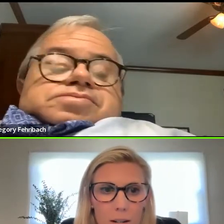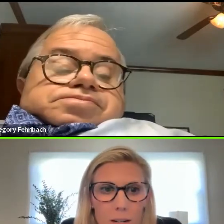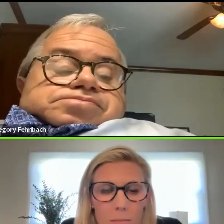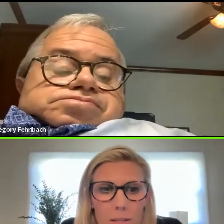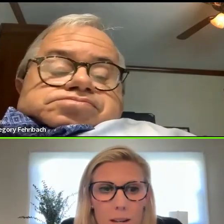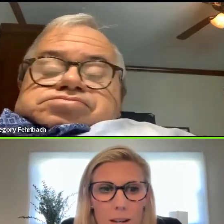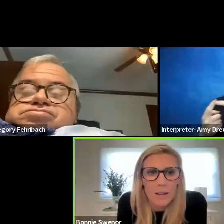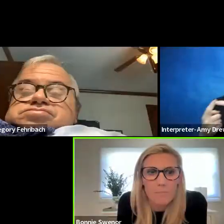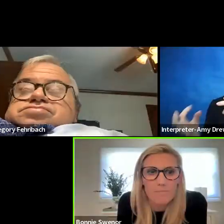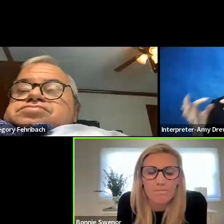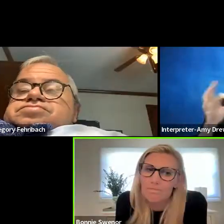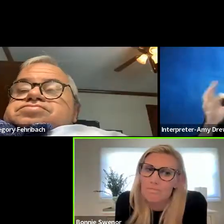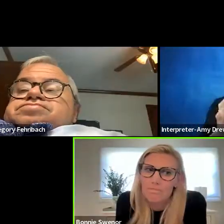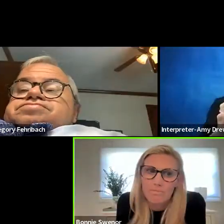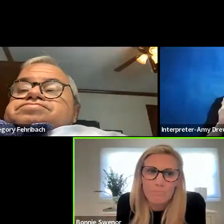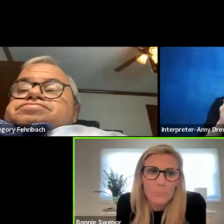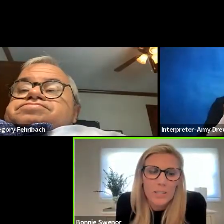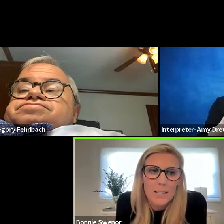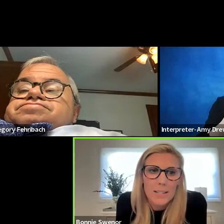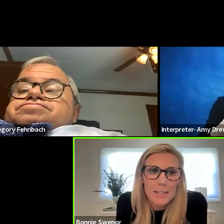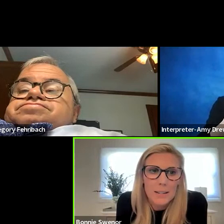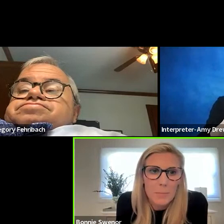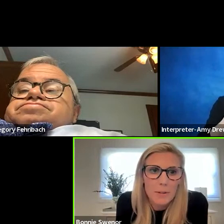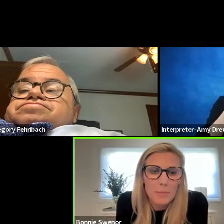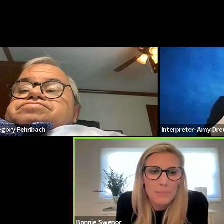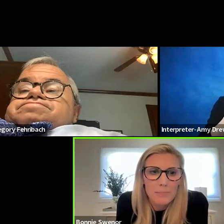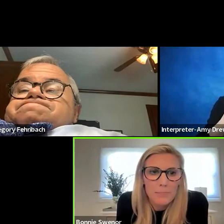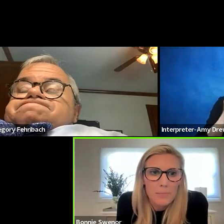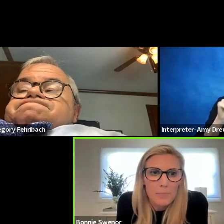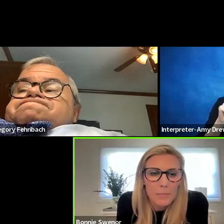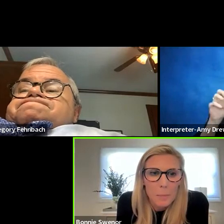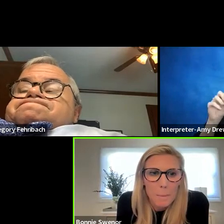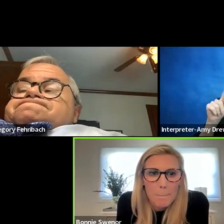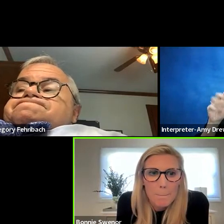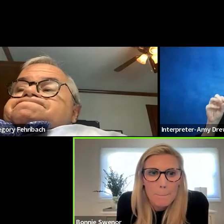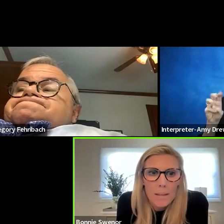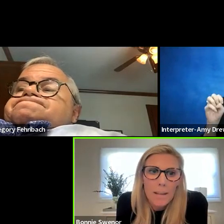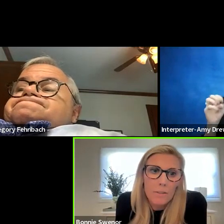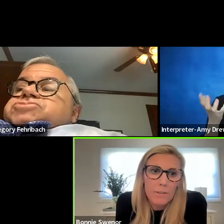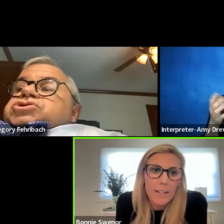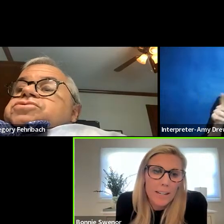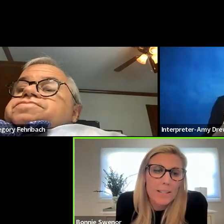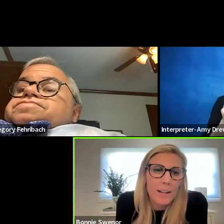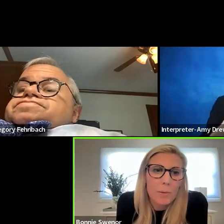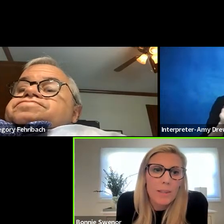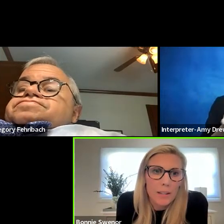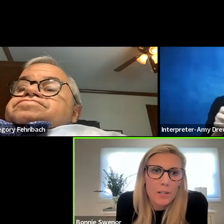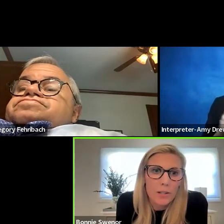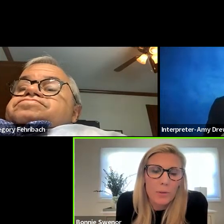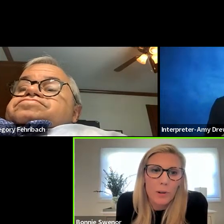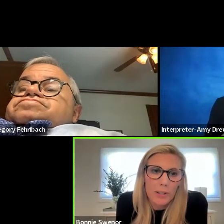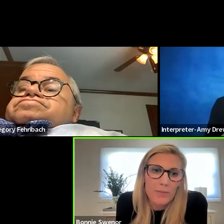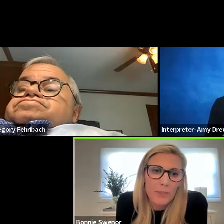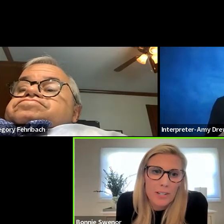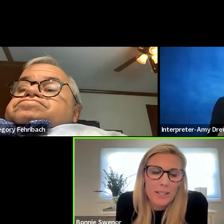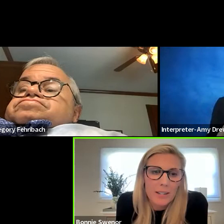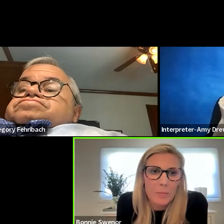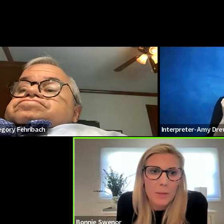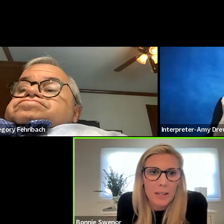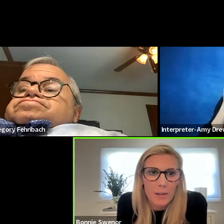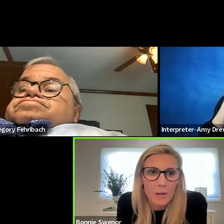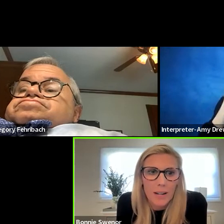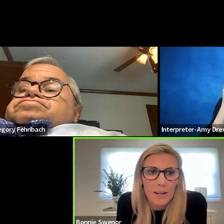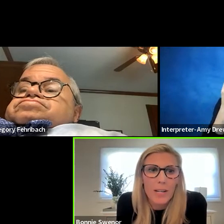outputs and outcomes, just as an example. The other thing I guess I would think too, and what, as far